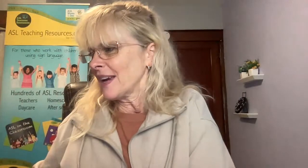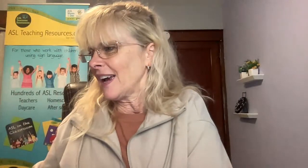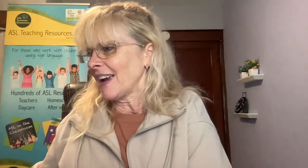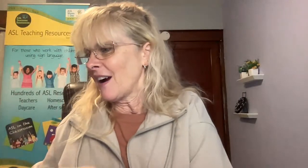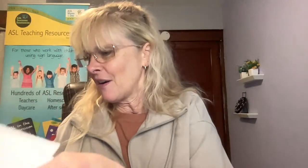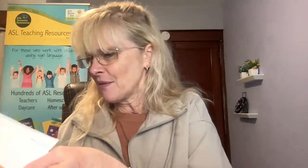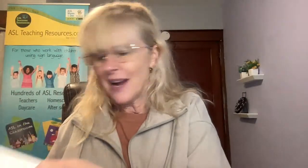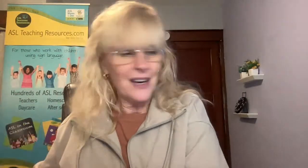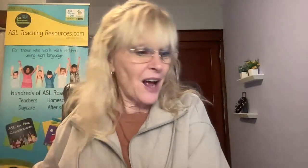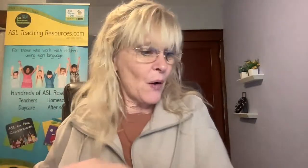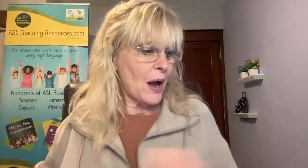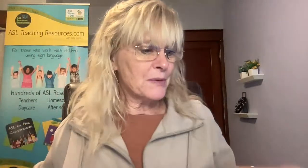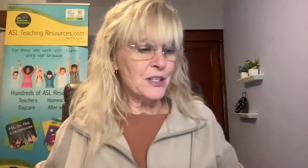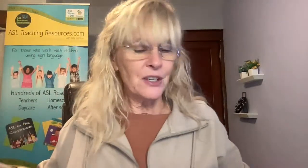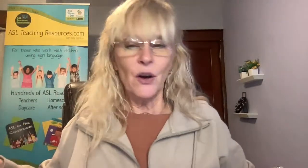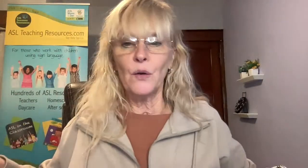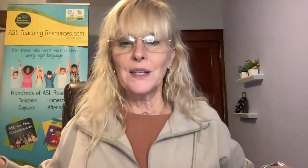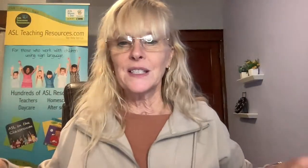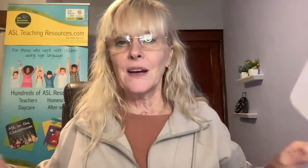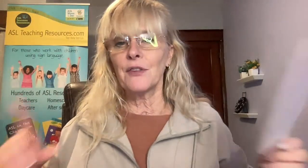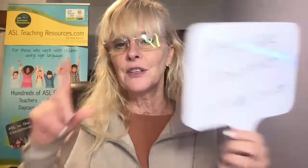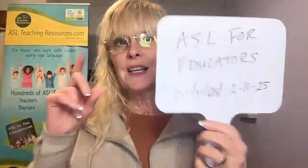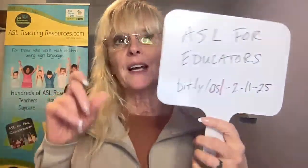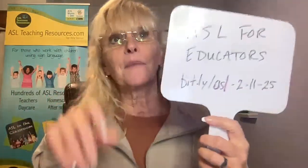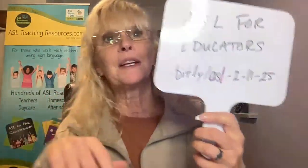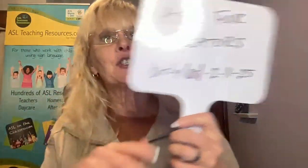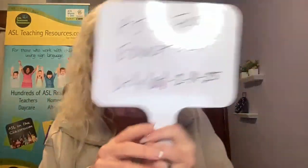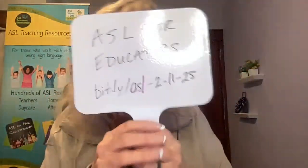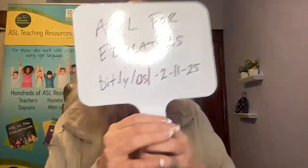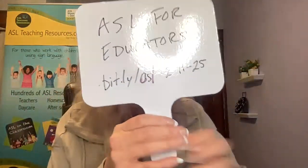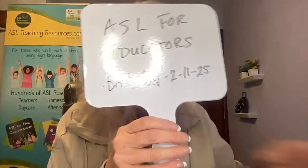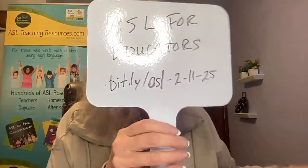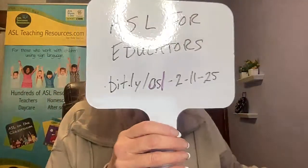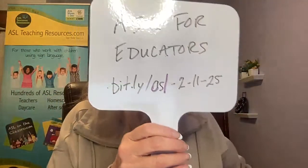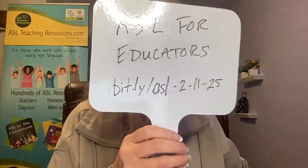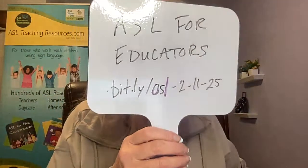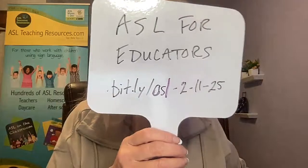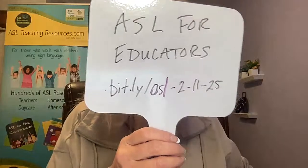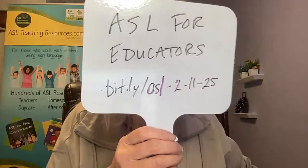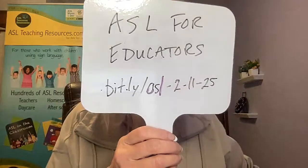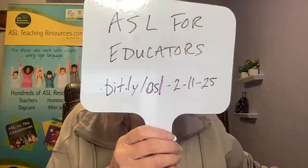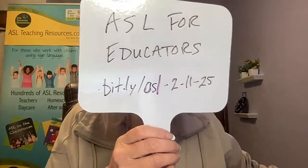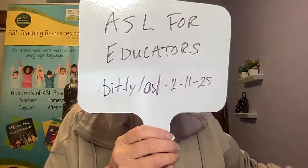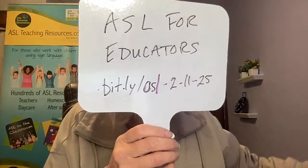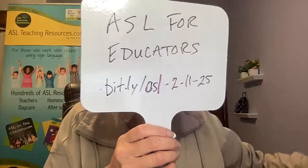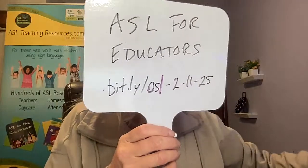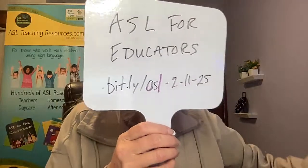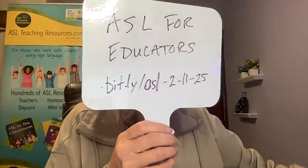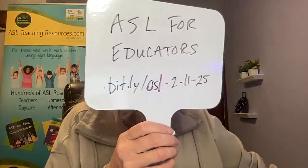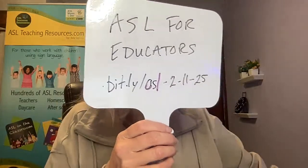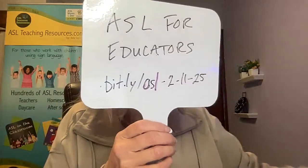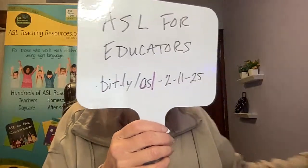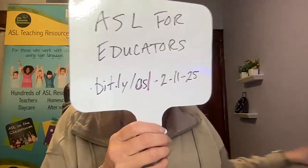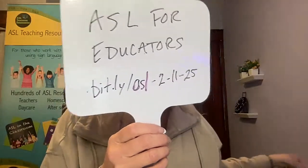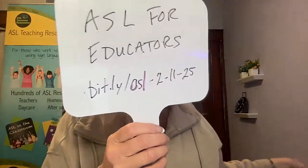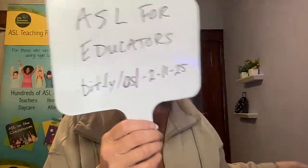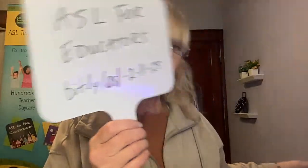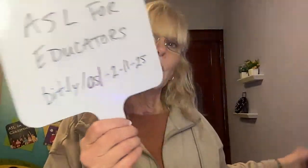Okay. All right. Oh, I'm just going to hold this up for you to take a picture to go visit. And then I think the other thing you're going to